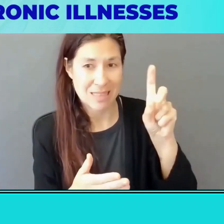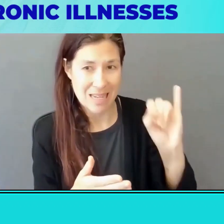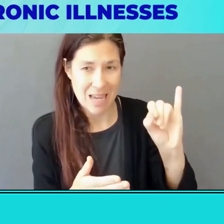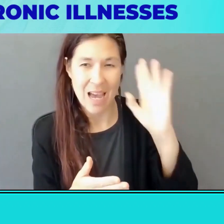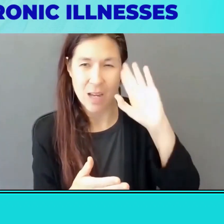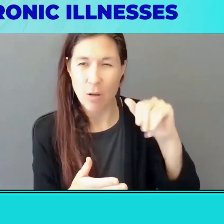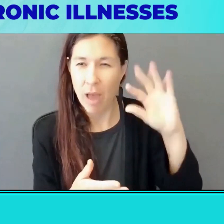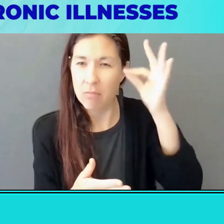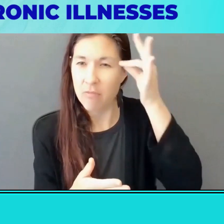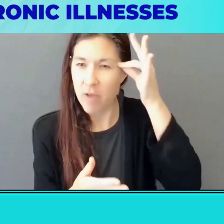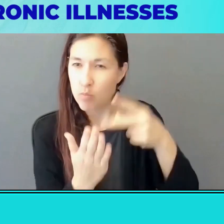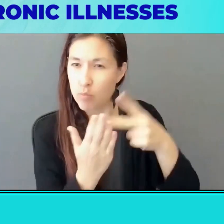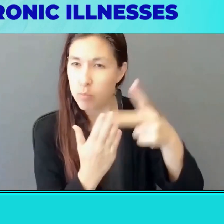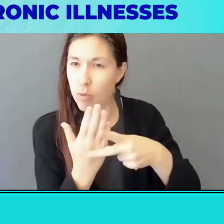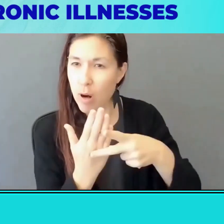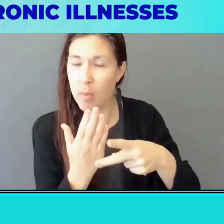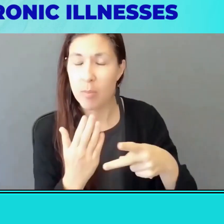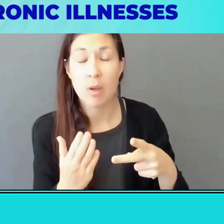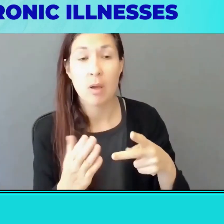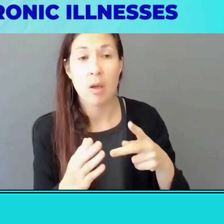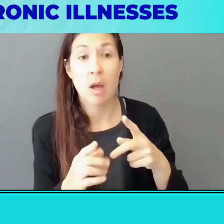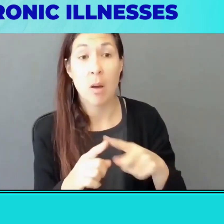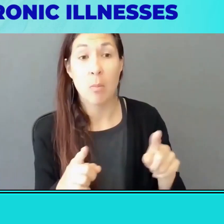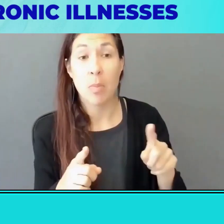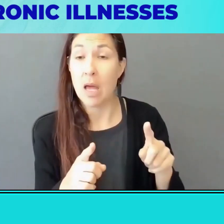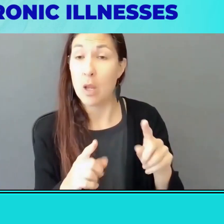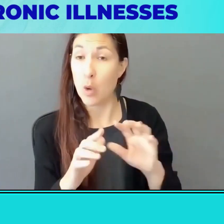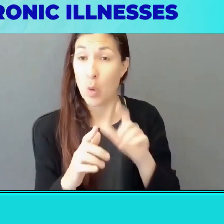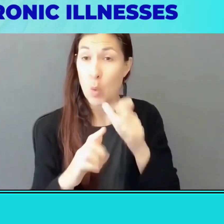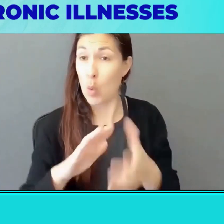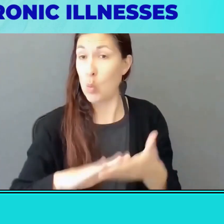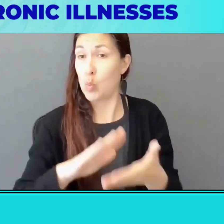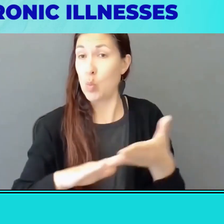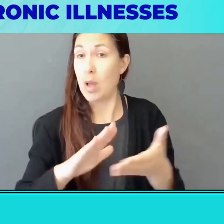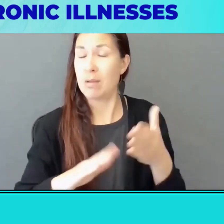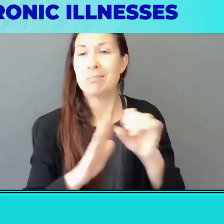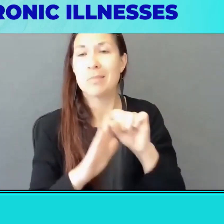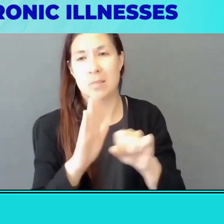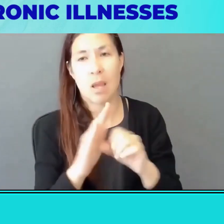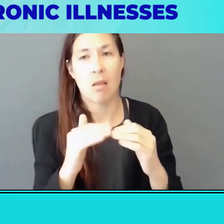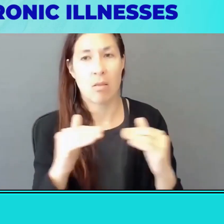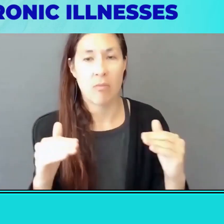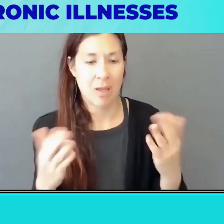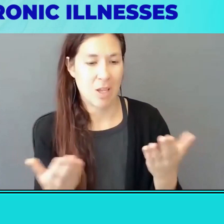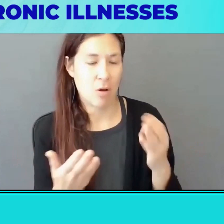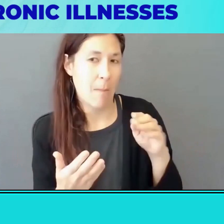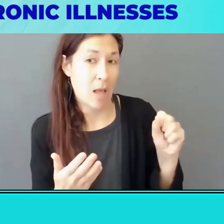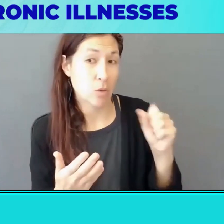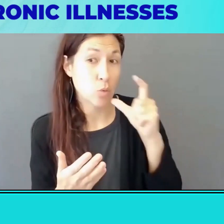severe anxiety, because no one ever asked me what normal is.